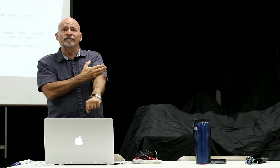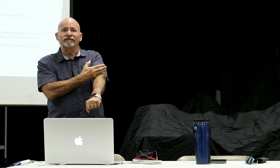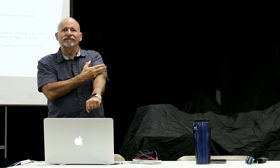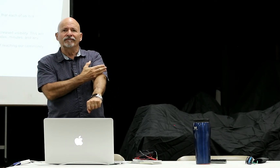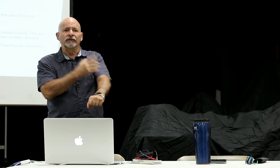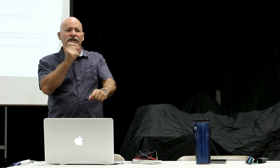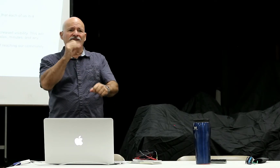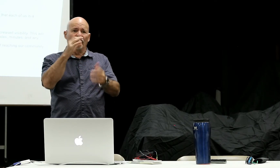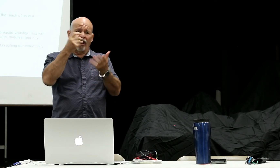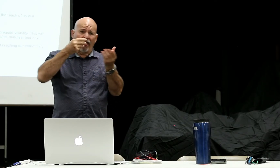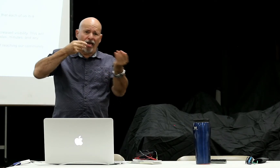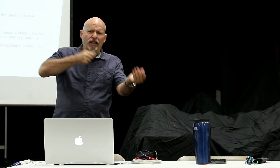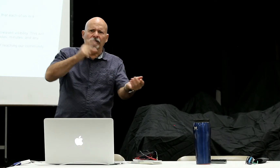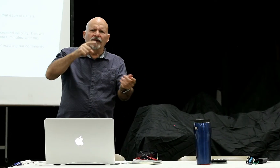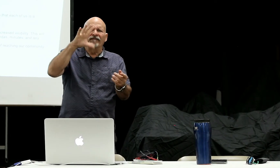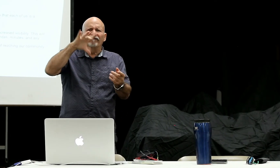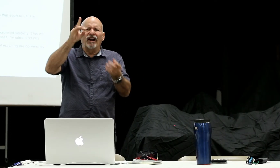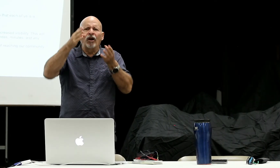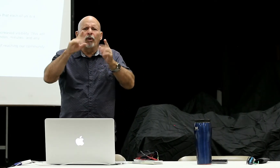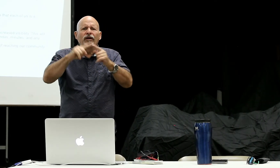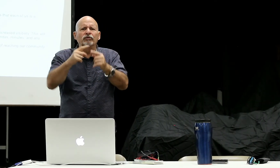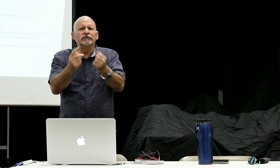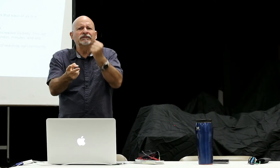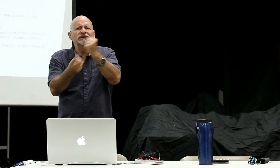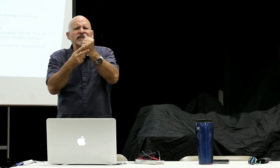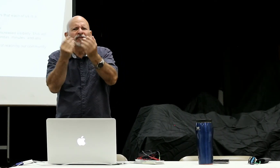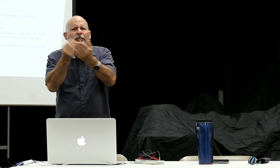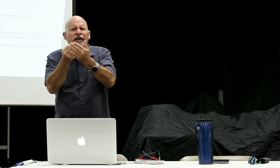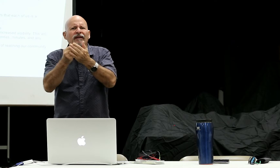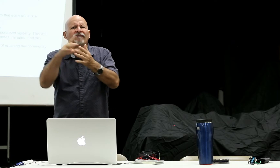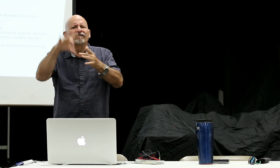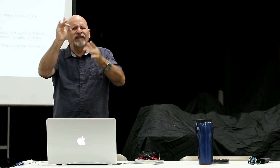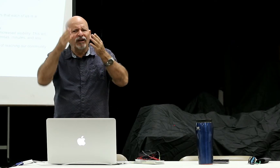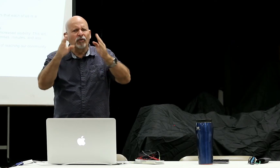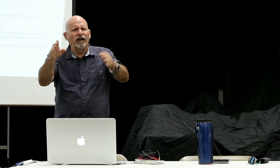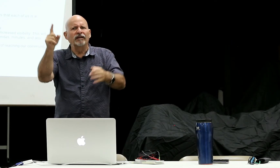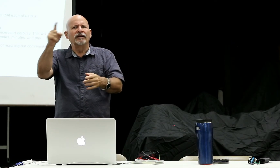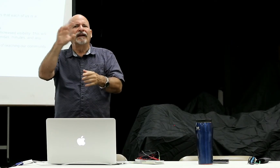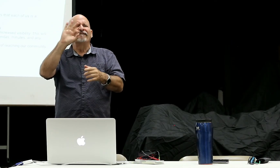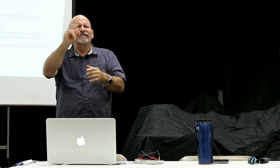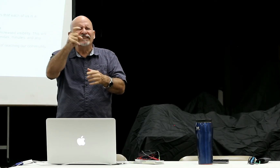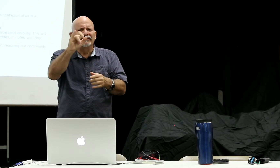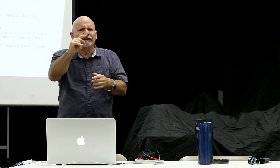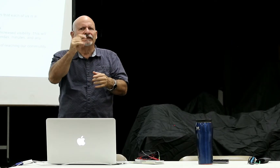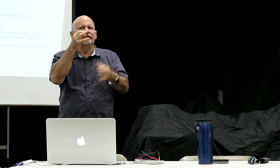It's unfortunate too because I am working part-time and I had to move,